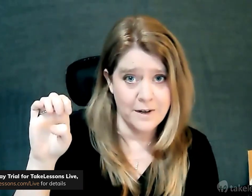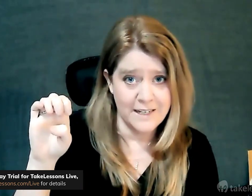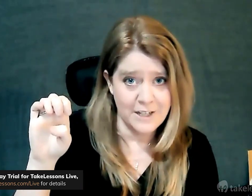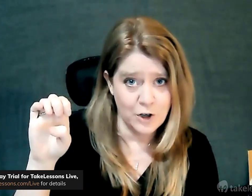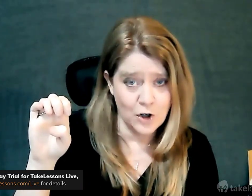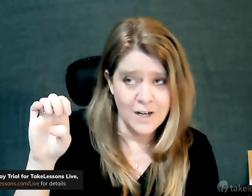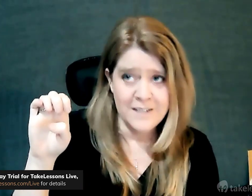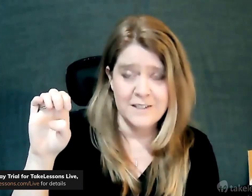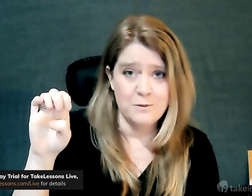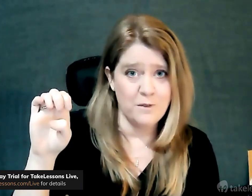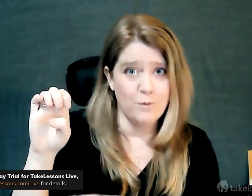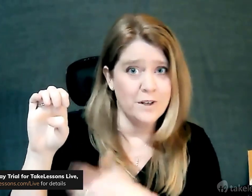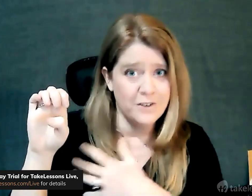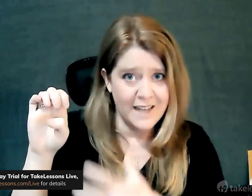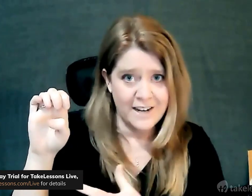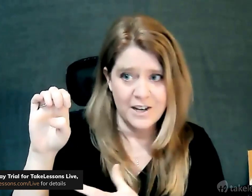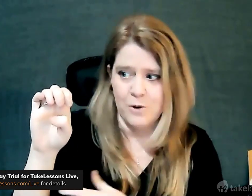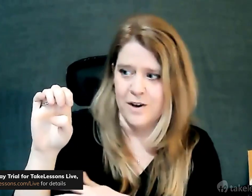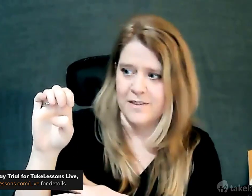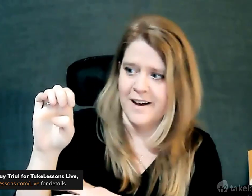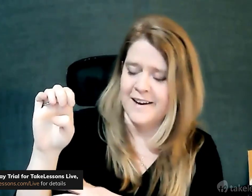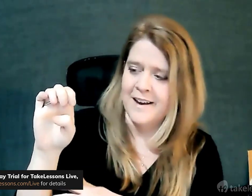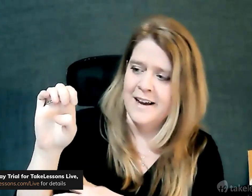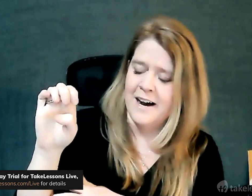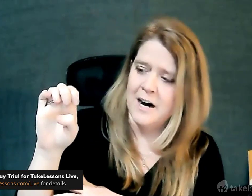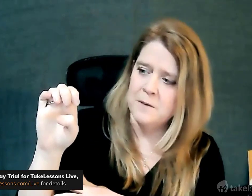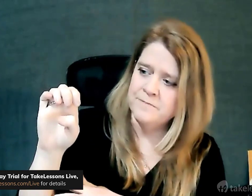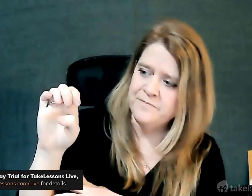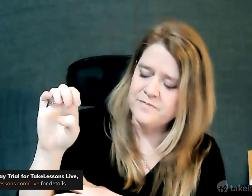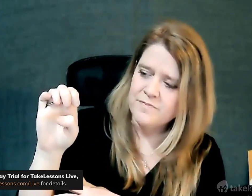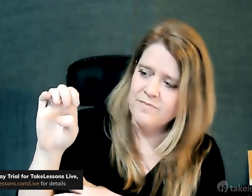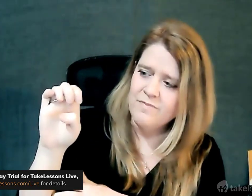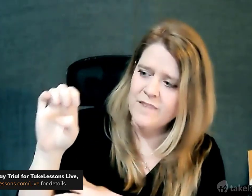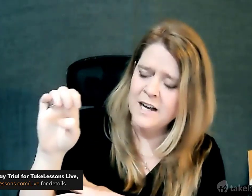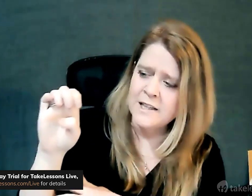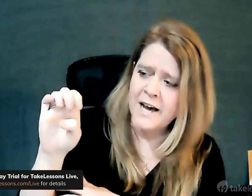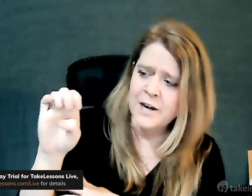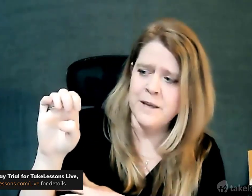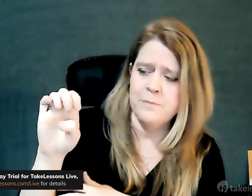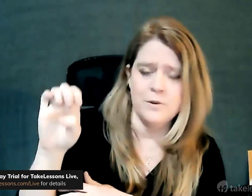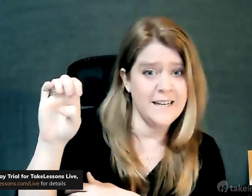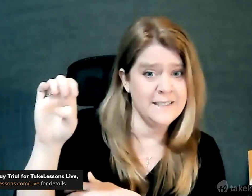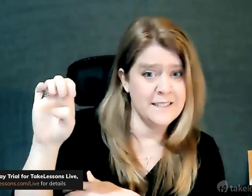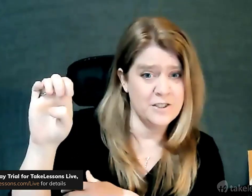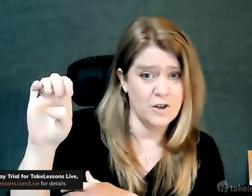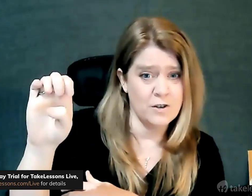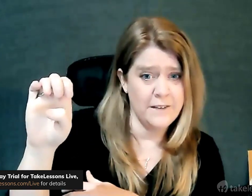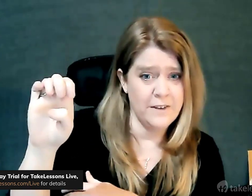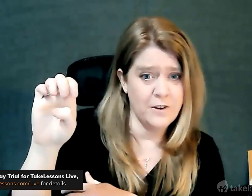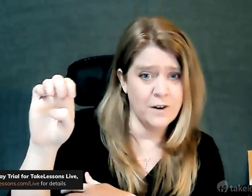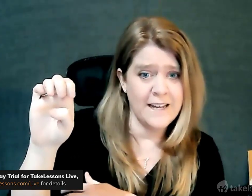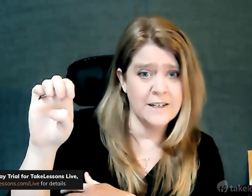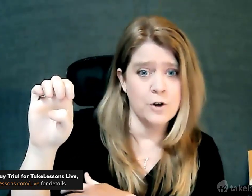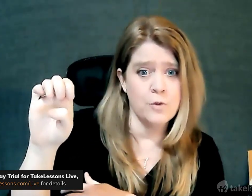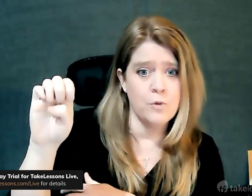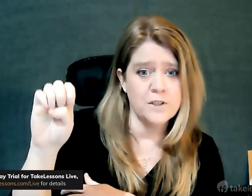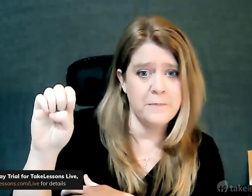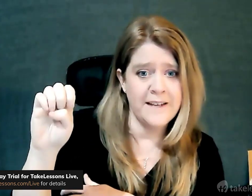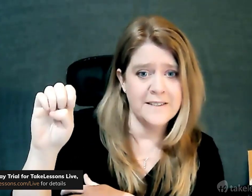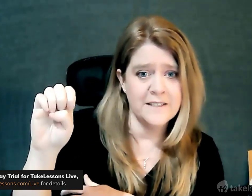year since we've really had to go online. A lot of people tend to start leaving their hand a little more space than